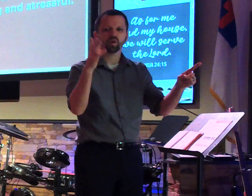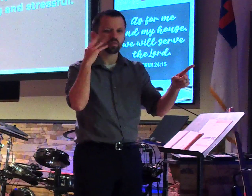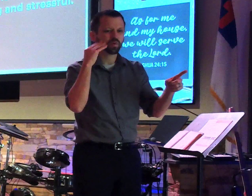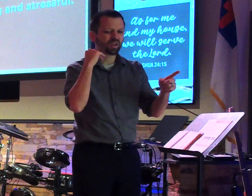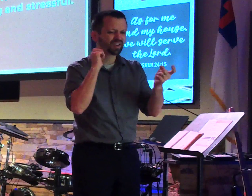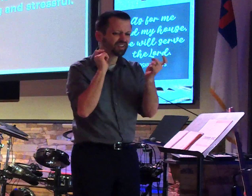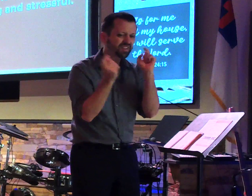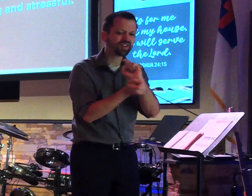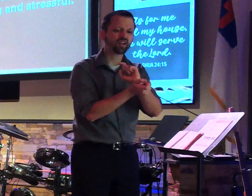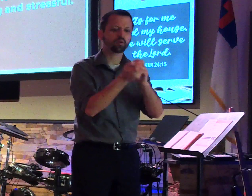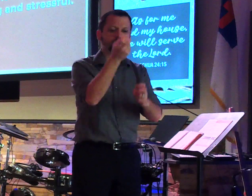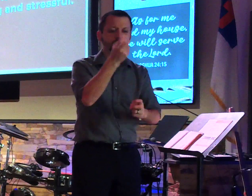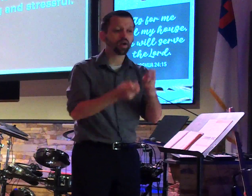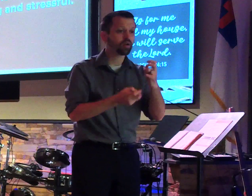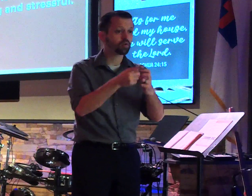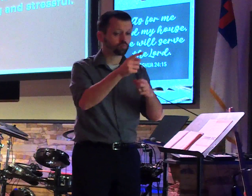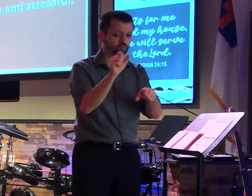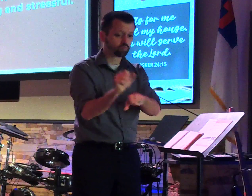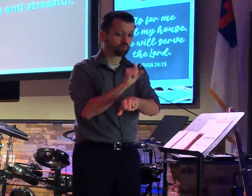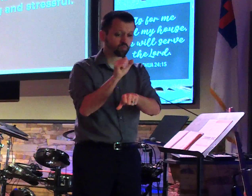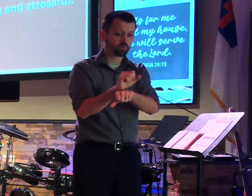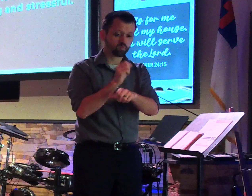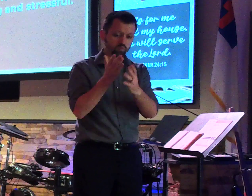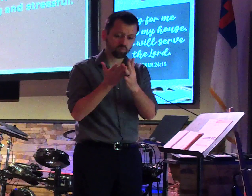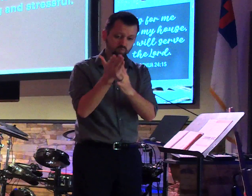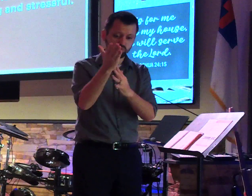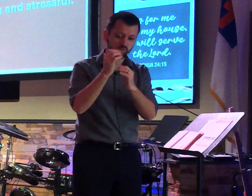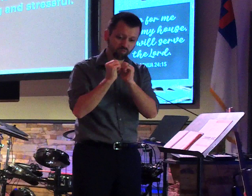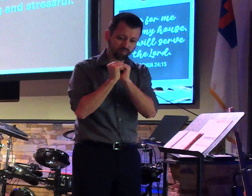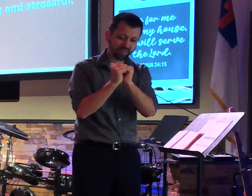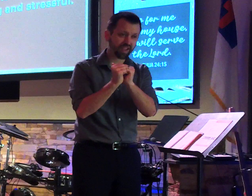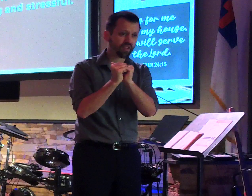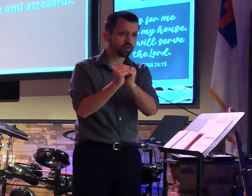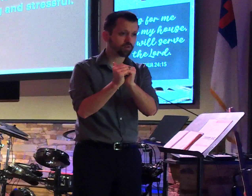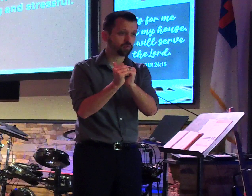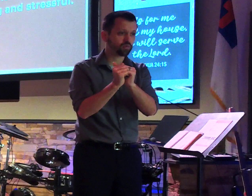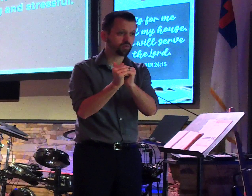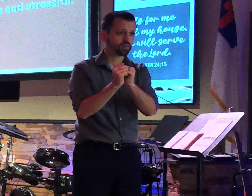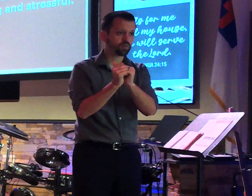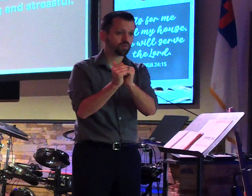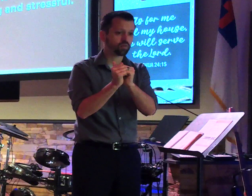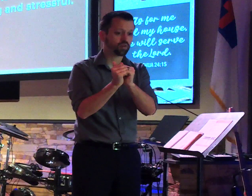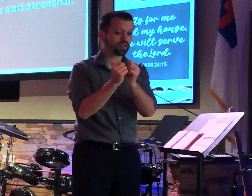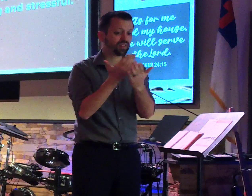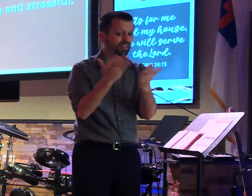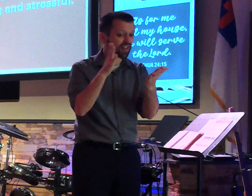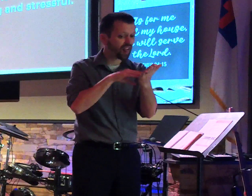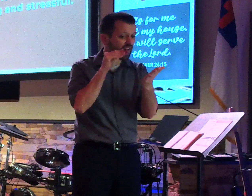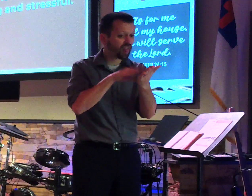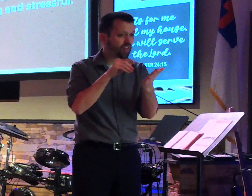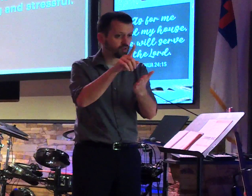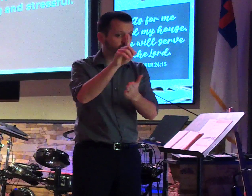right now. And you can work through those as a team, work them together, and put into practice what you learned today.